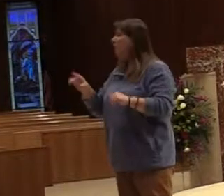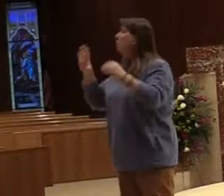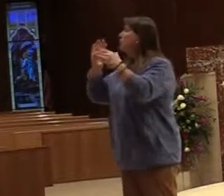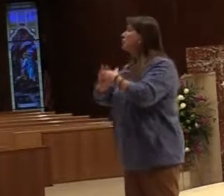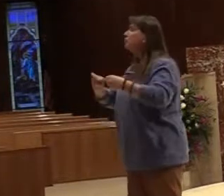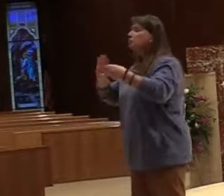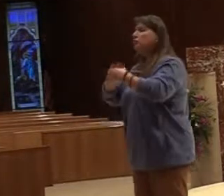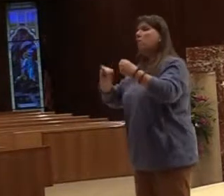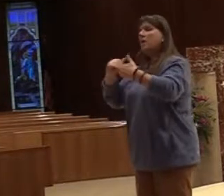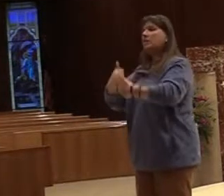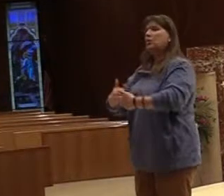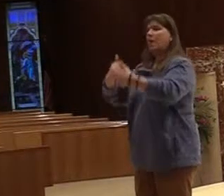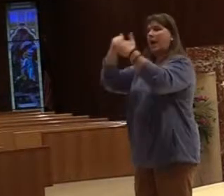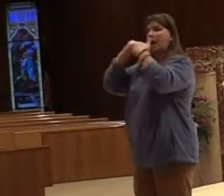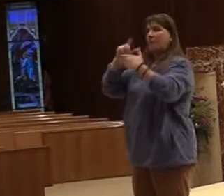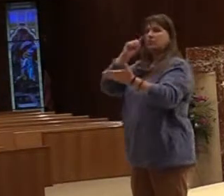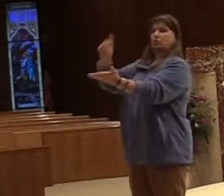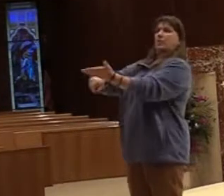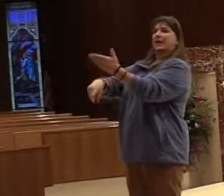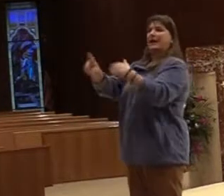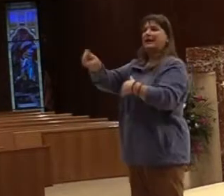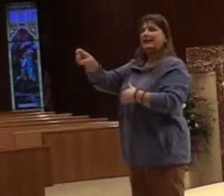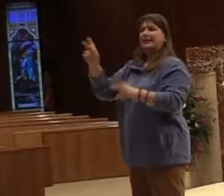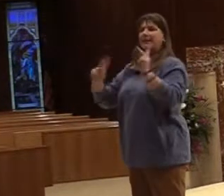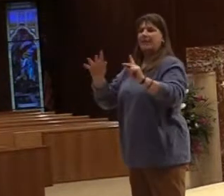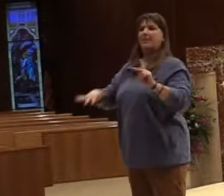needs of those around us?